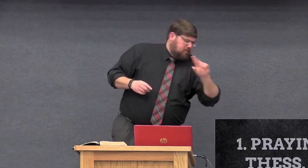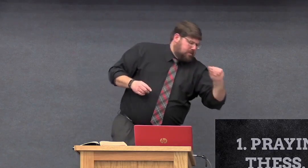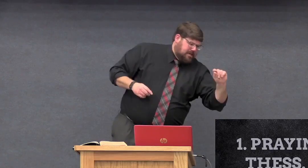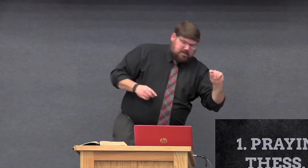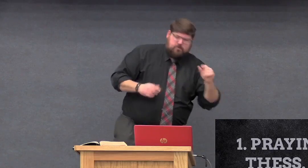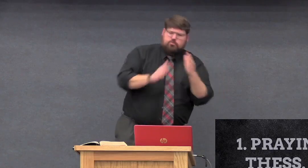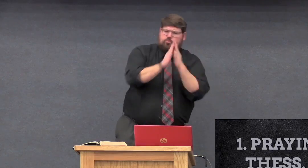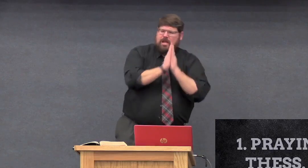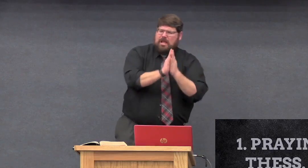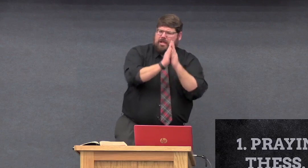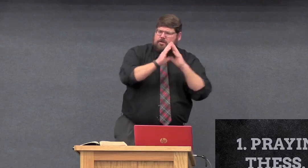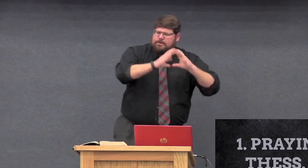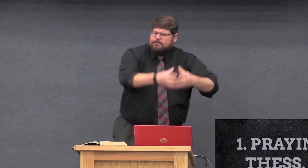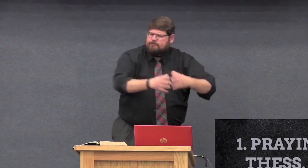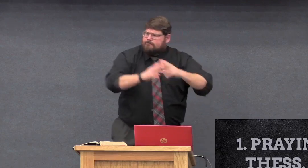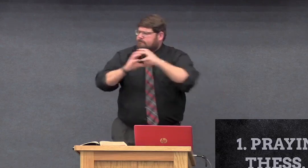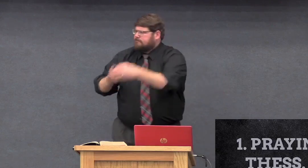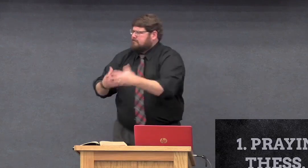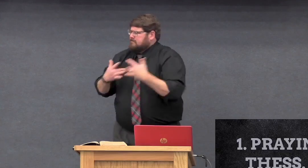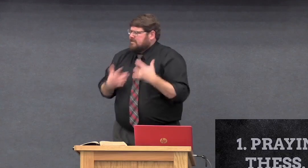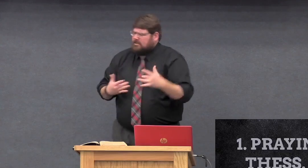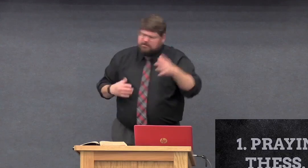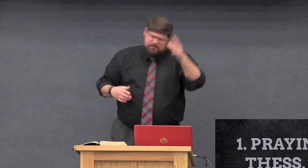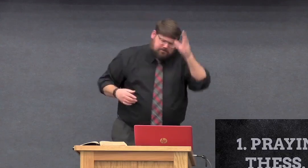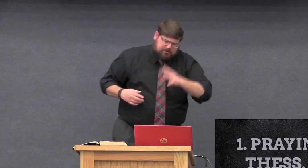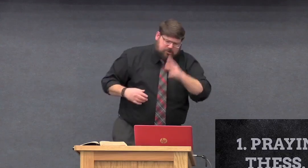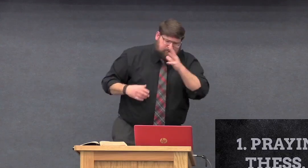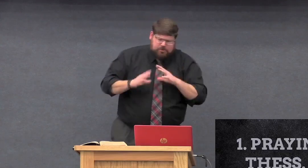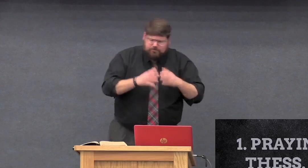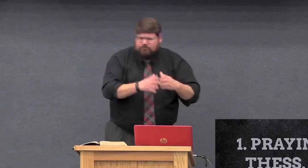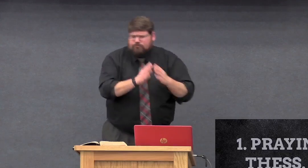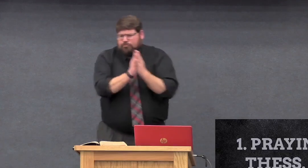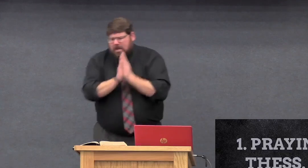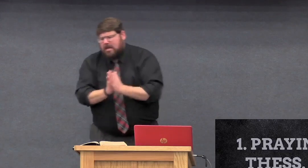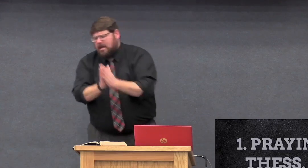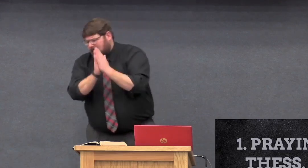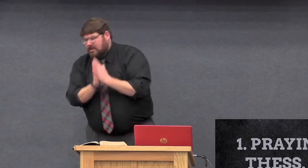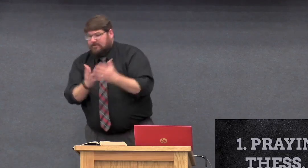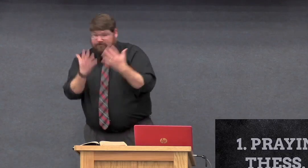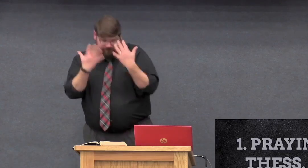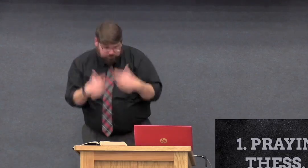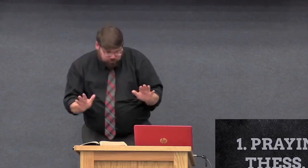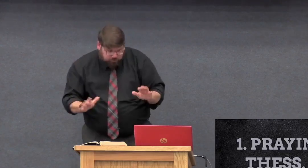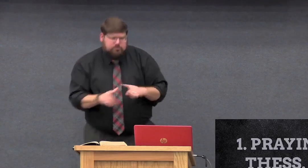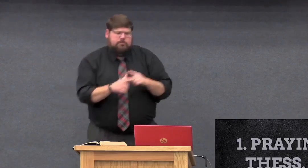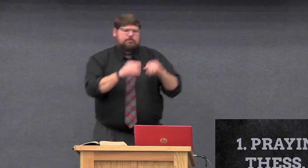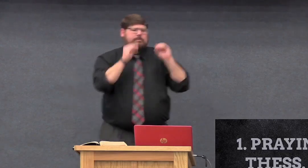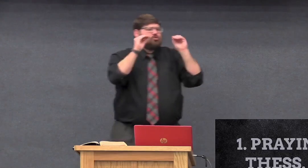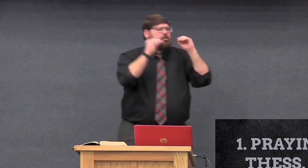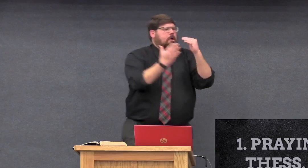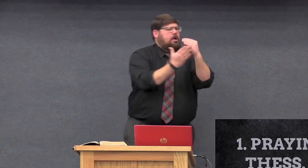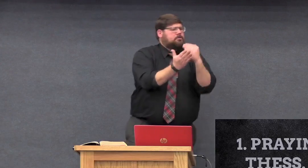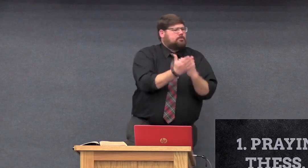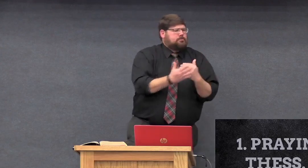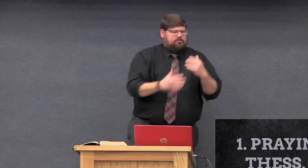like 7:15 or so, we gather into our groups and we pray. We have a men's group and a women's group that prays